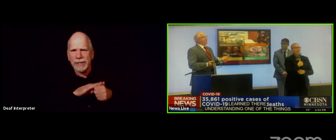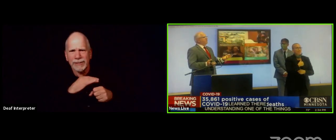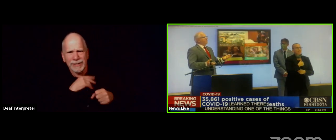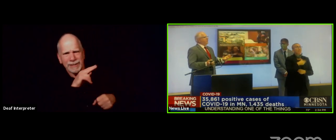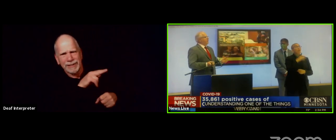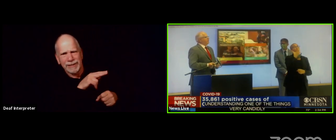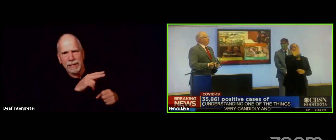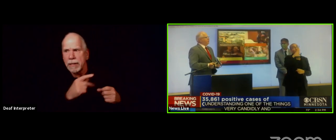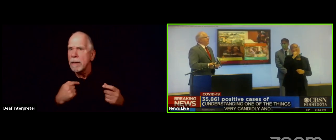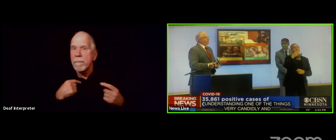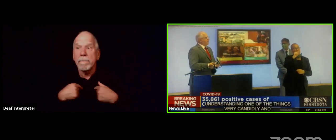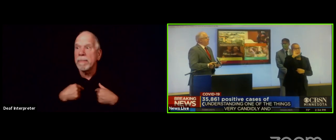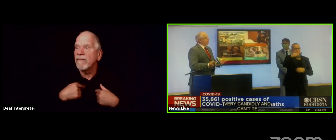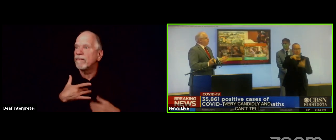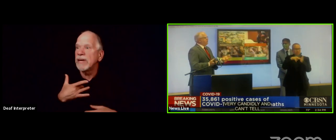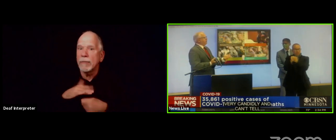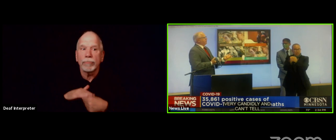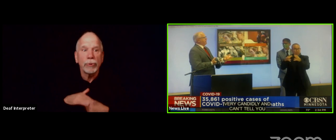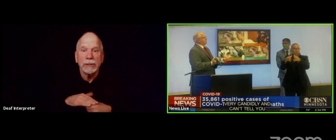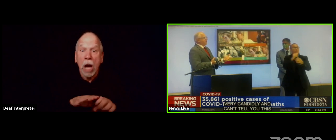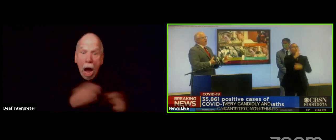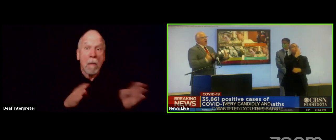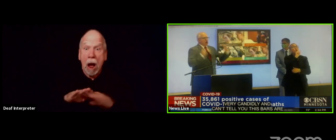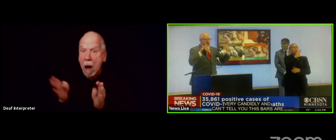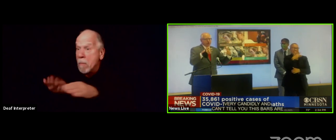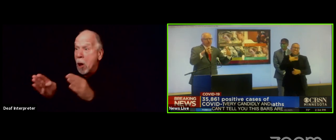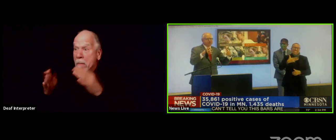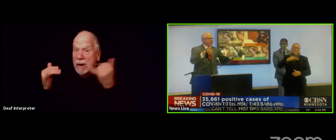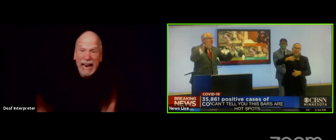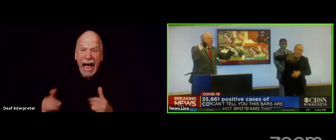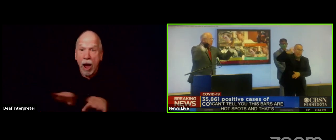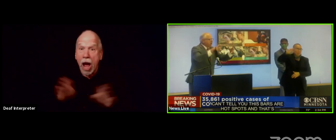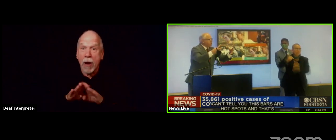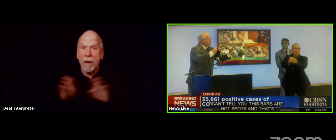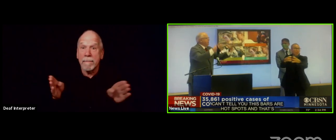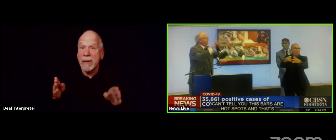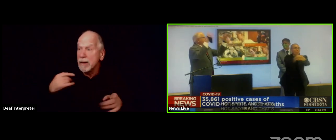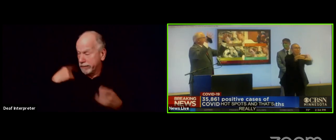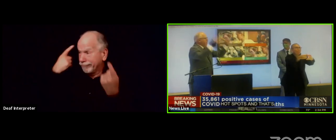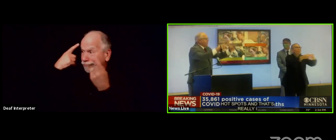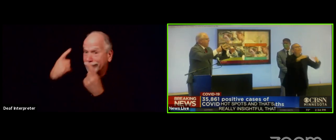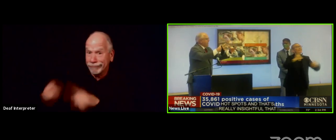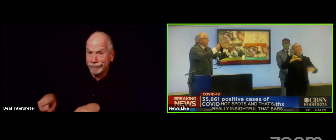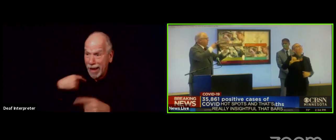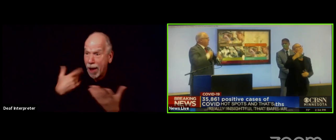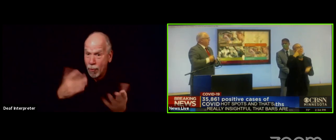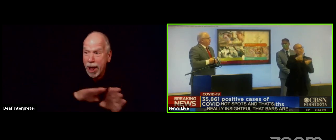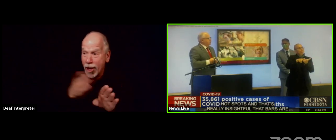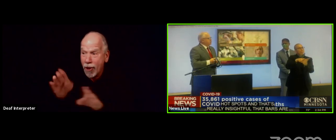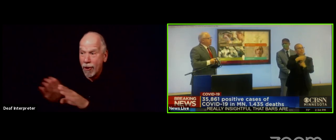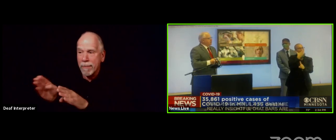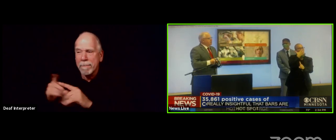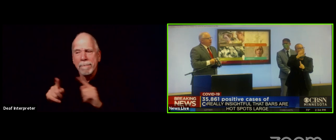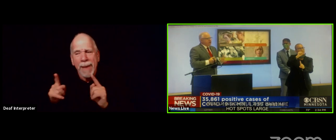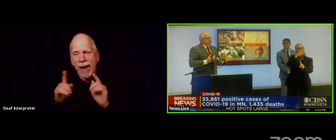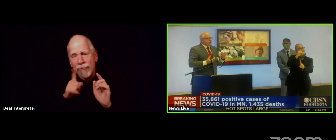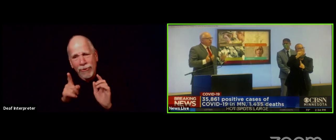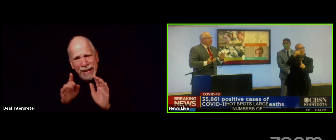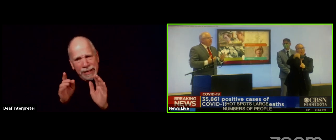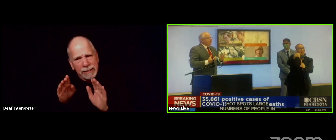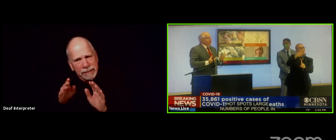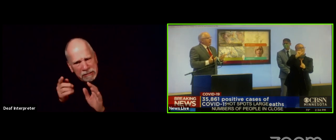wow, that's really insightful that bars are hotspots. Large numbers of people in close contact, talking loudly with no separation.